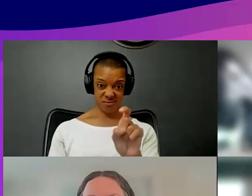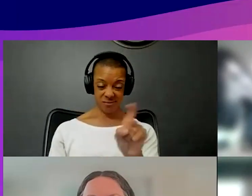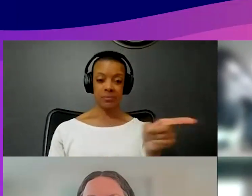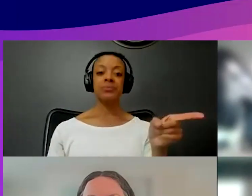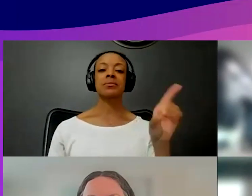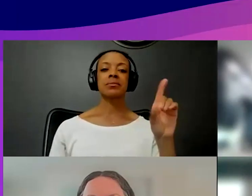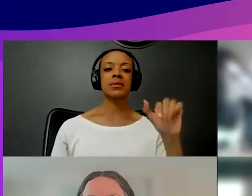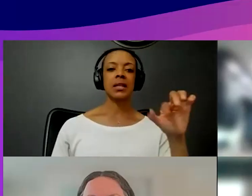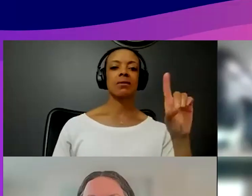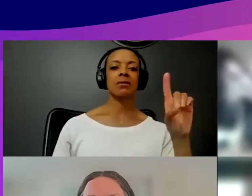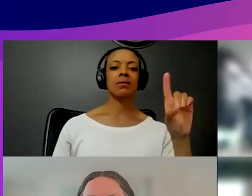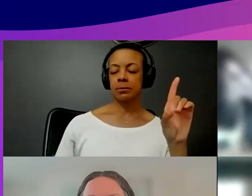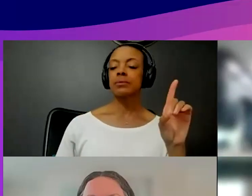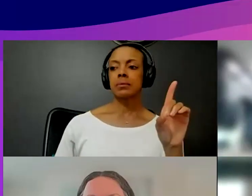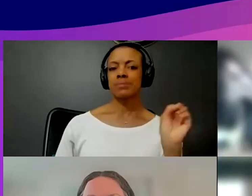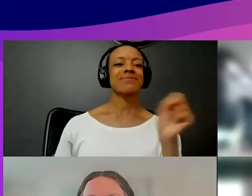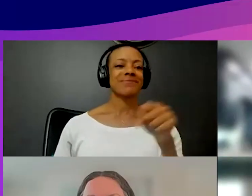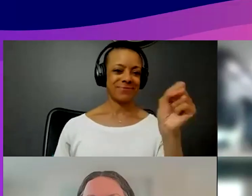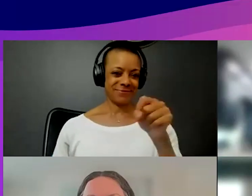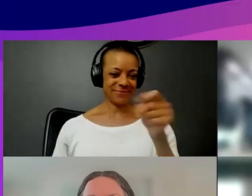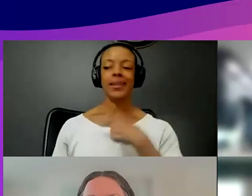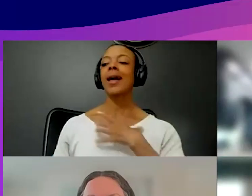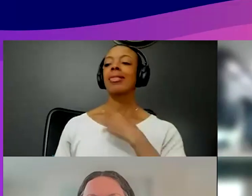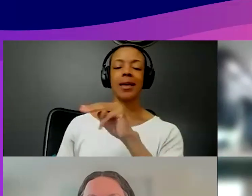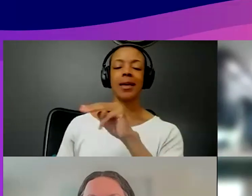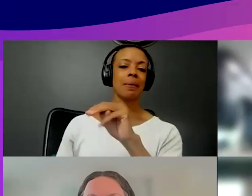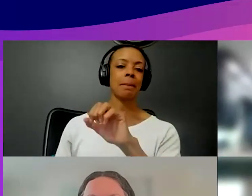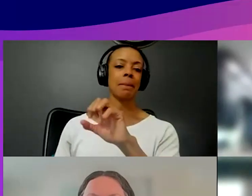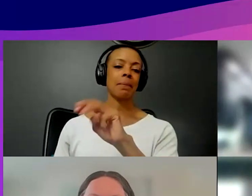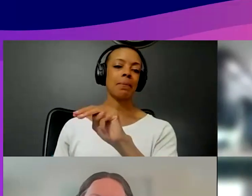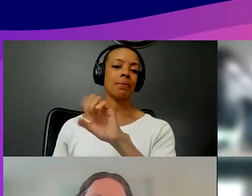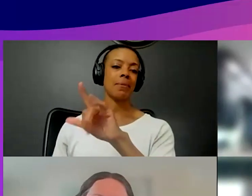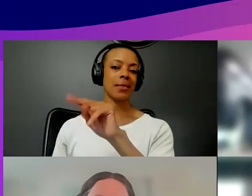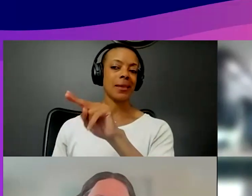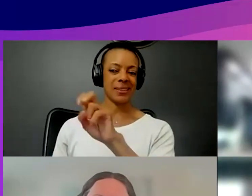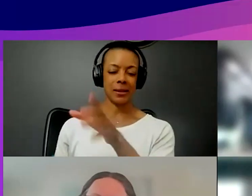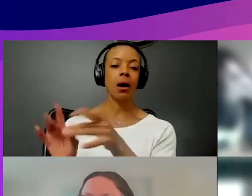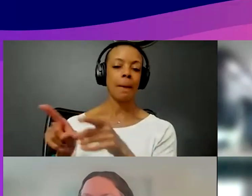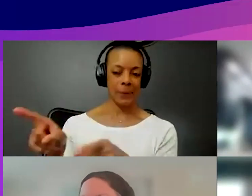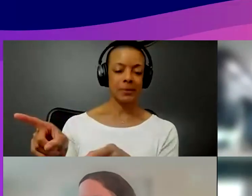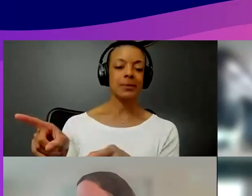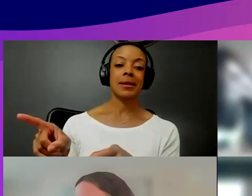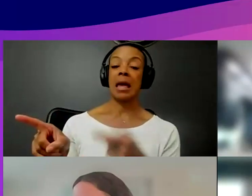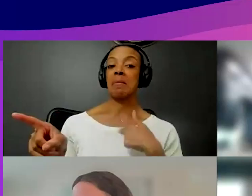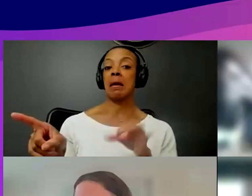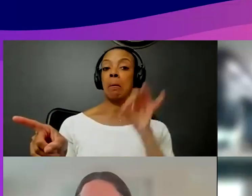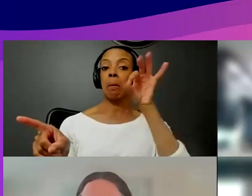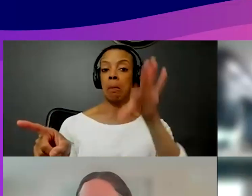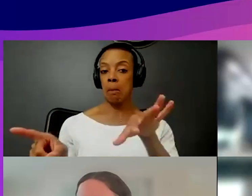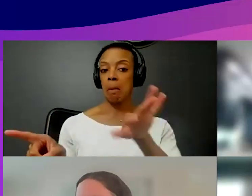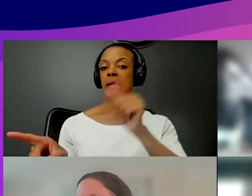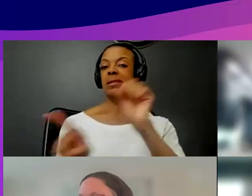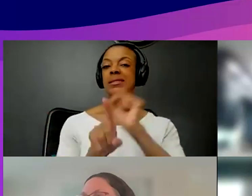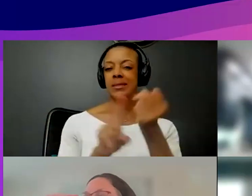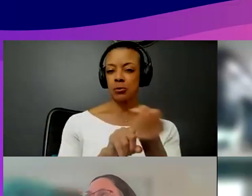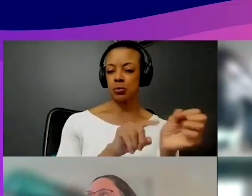really appreciated what Melanie was saying there in the caregiving context, and you know, I'll highlight another kind of maybe similar situation because